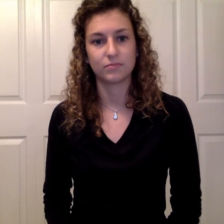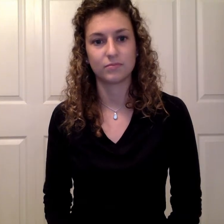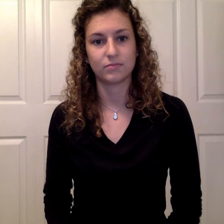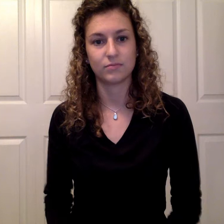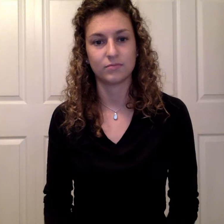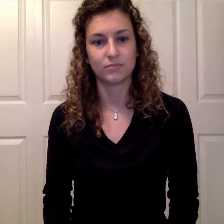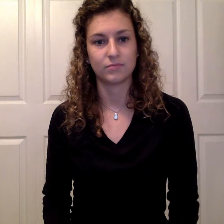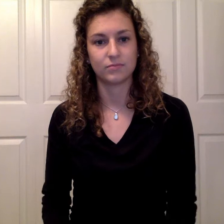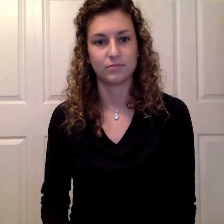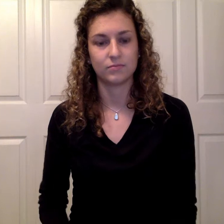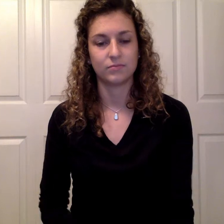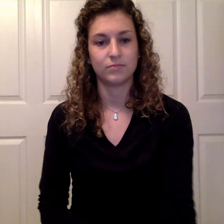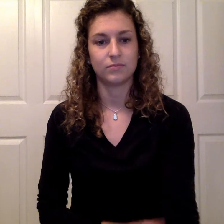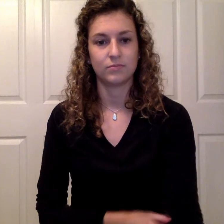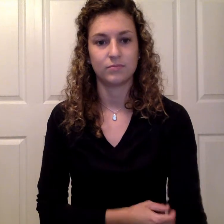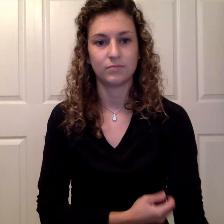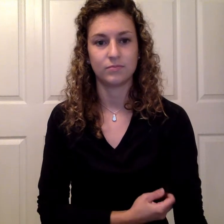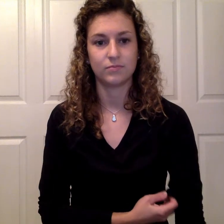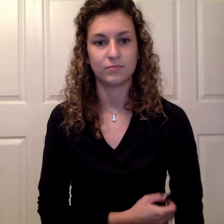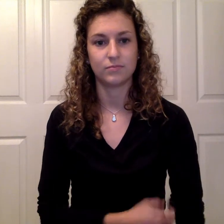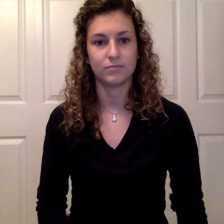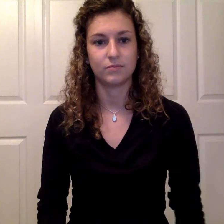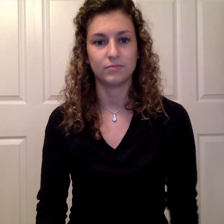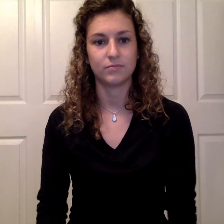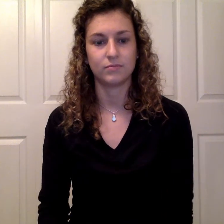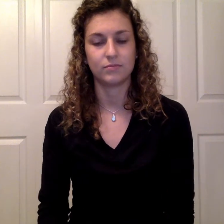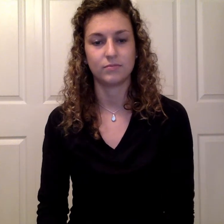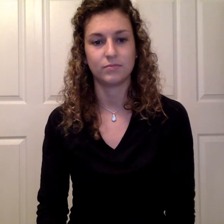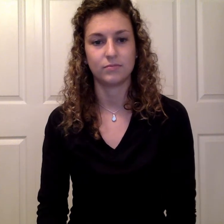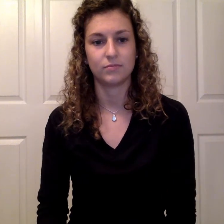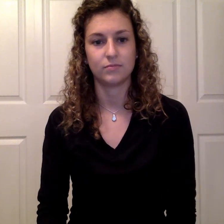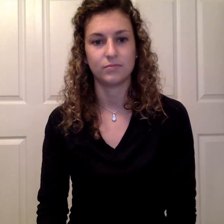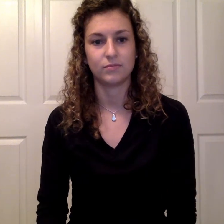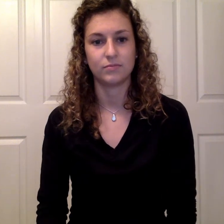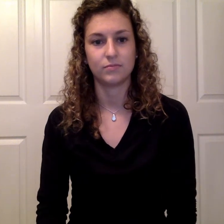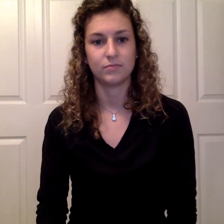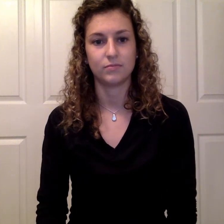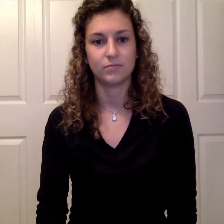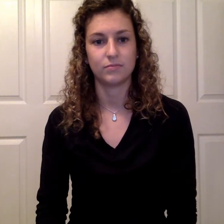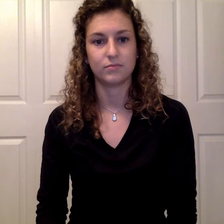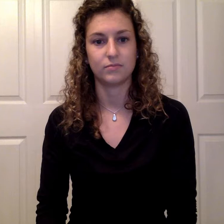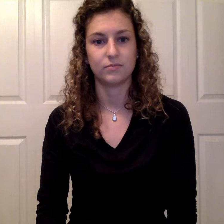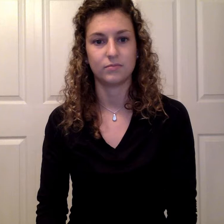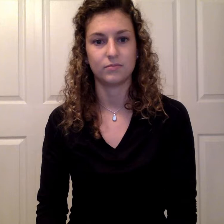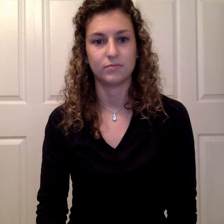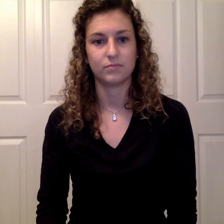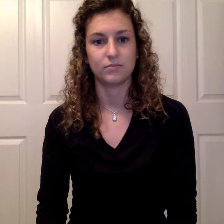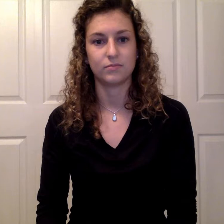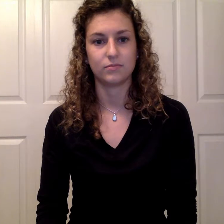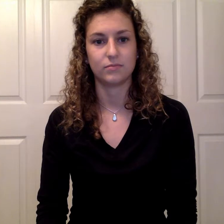Jerry. Woody Woodpecker was good, but we did not know how to fluently speak with other kids in the classroom in